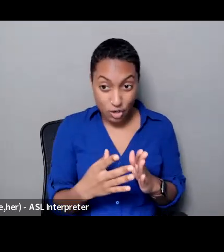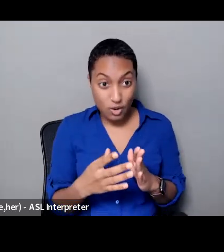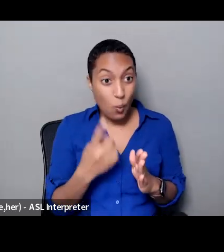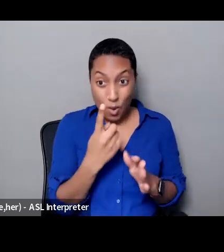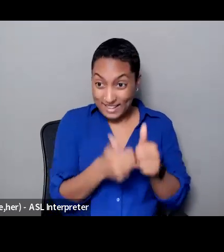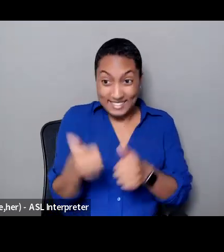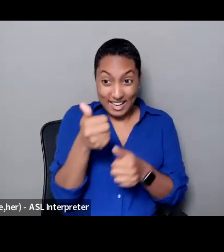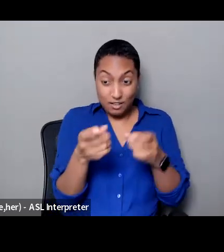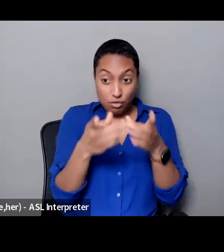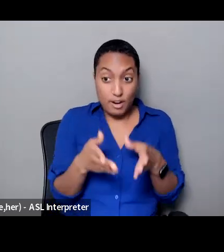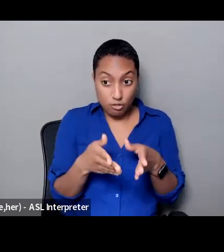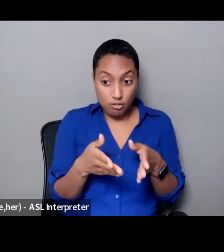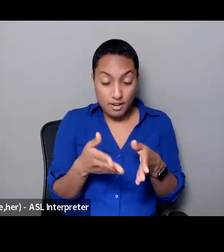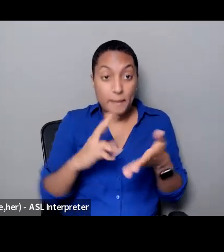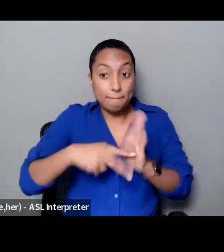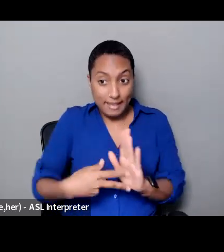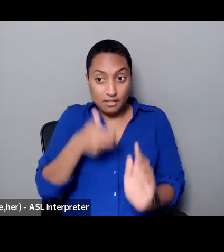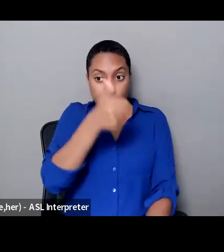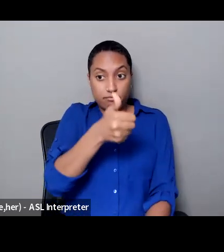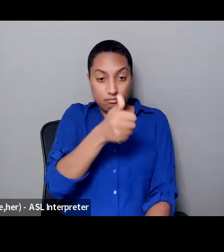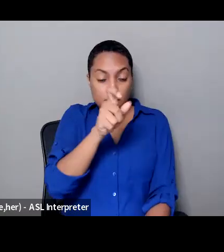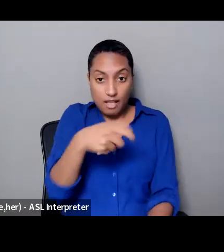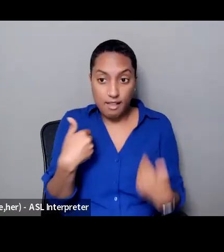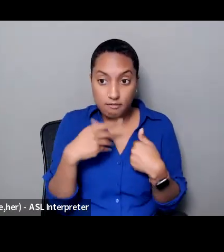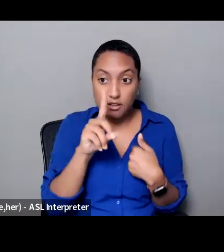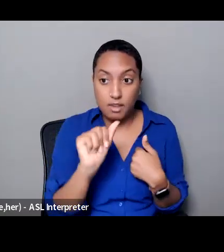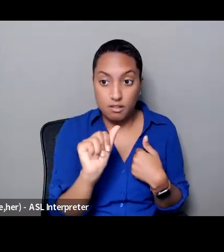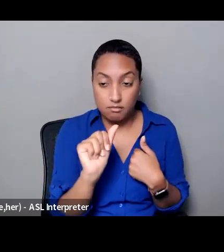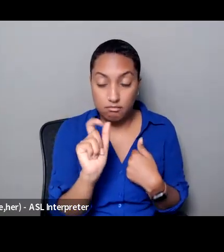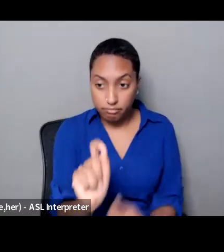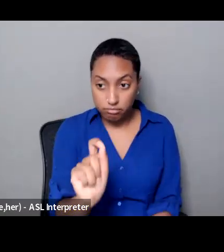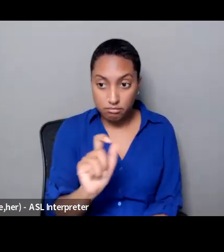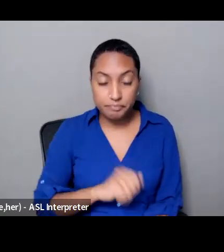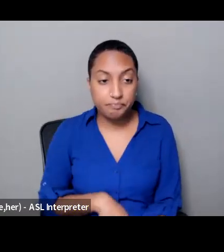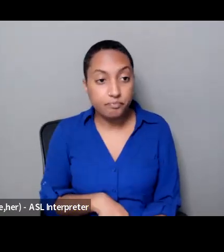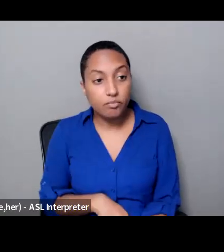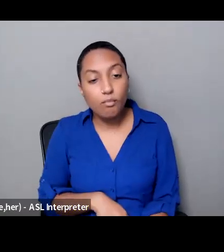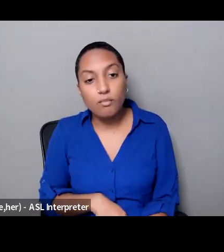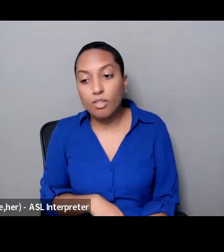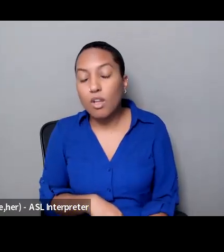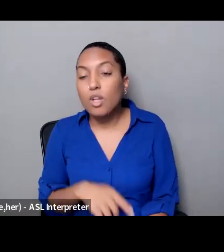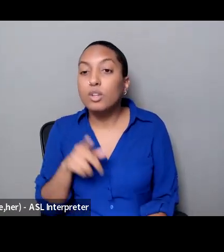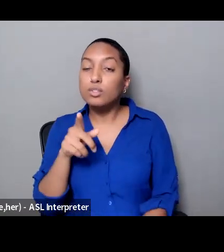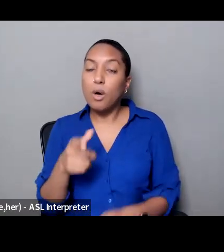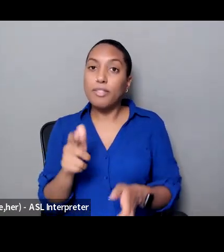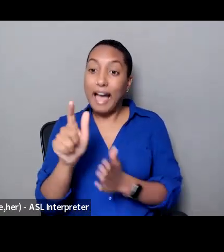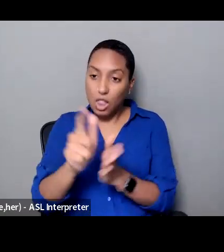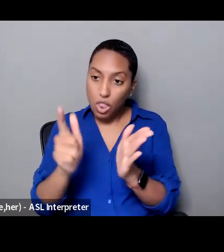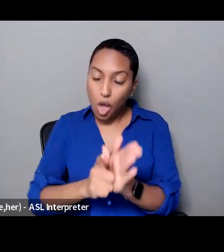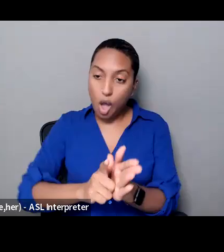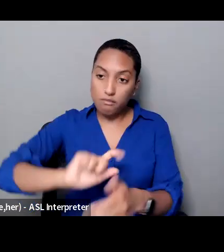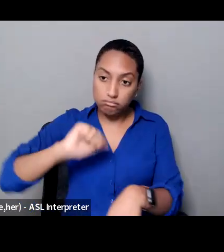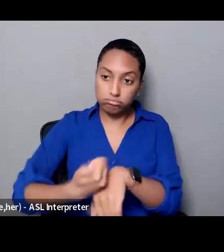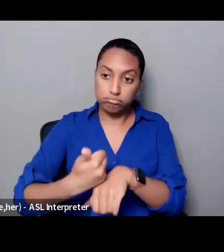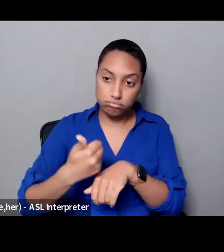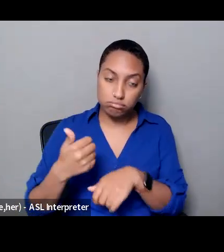be a person with a disability. So there's this requirement in law.